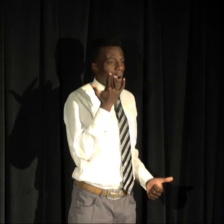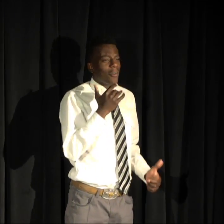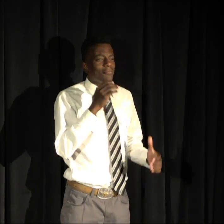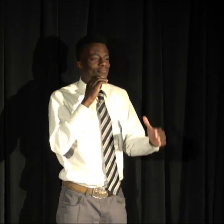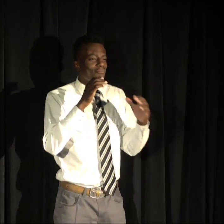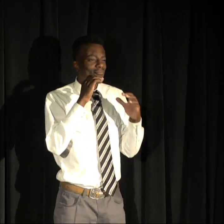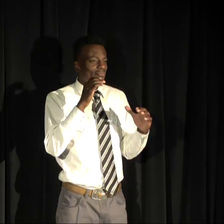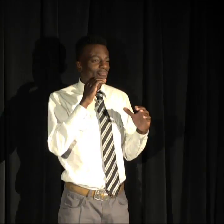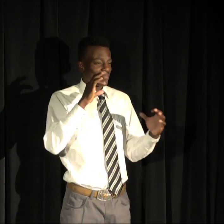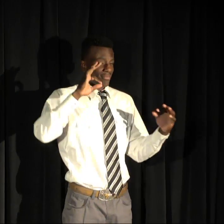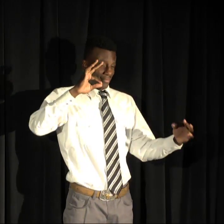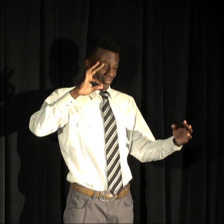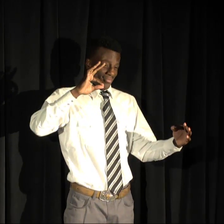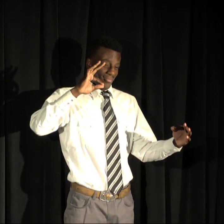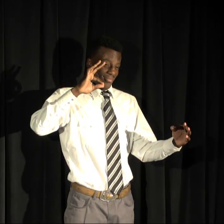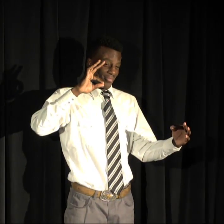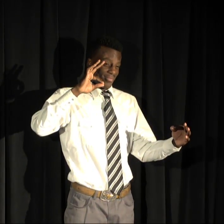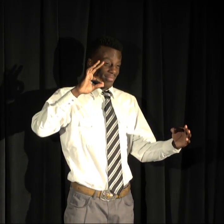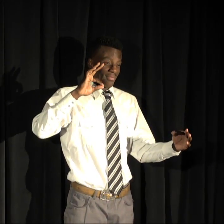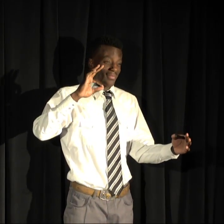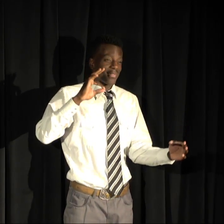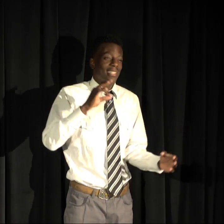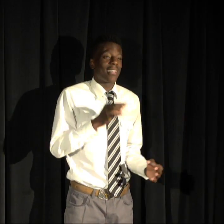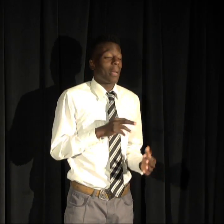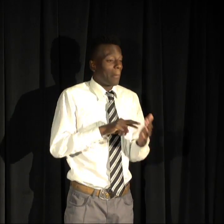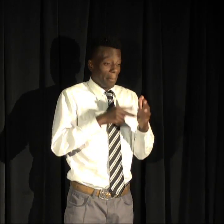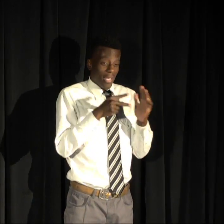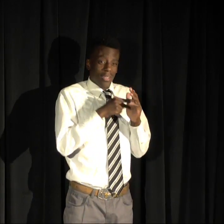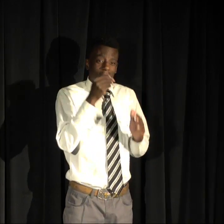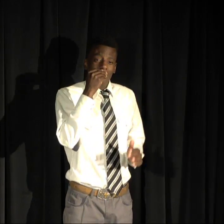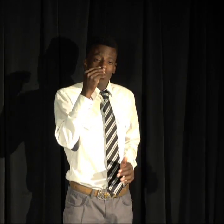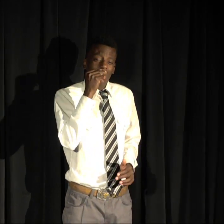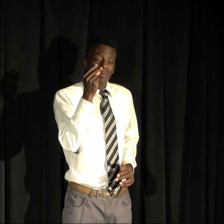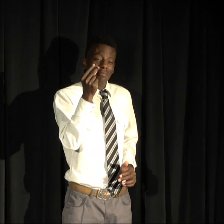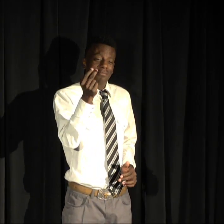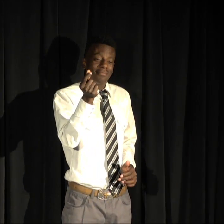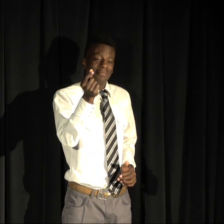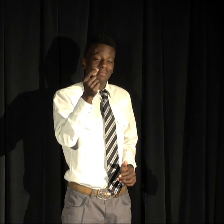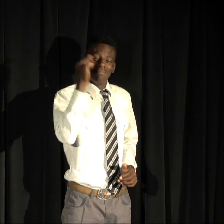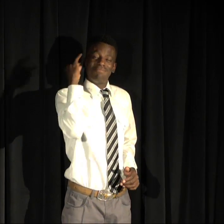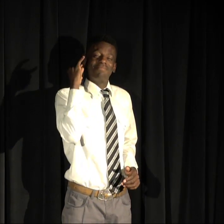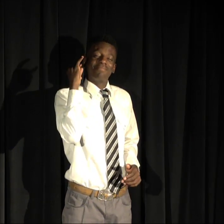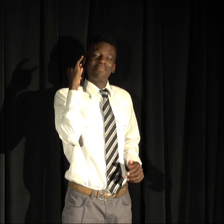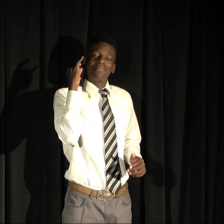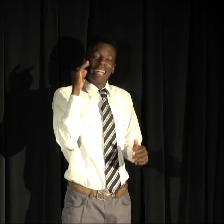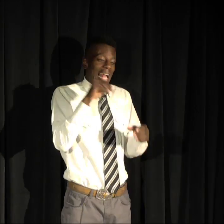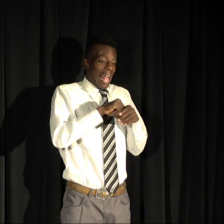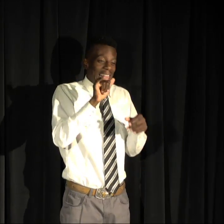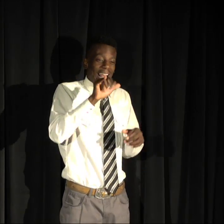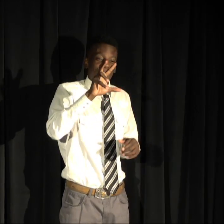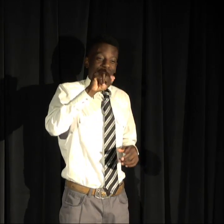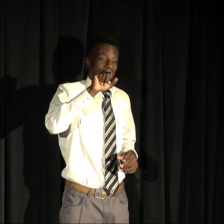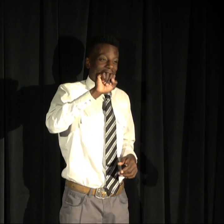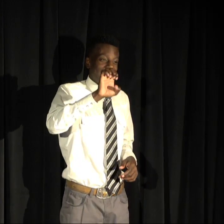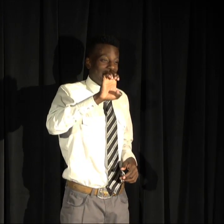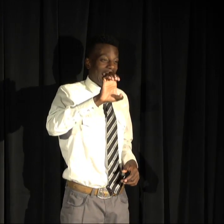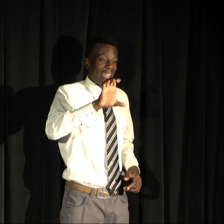on Ayeth, the communication would be amazing. It would be perfect. The food would come right away. It would be wonderful, like